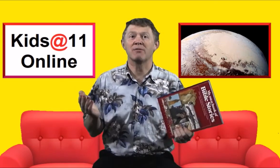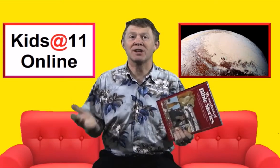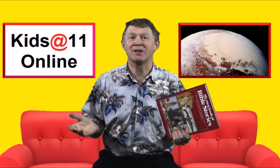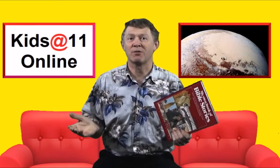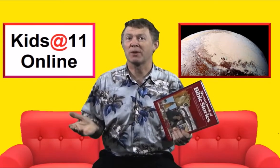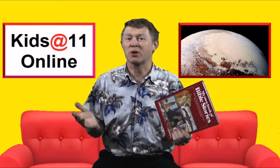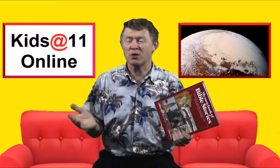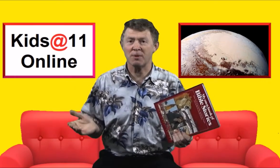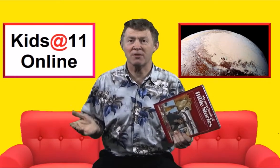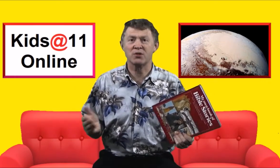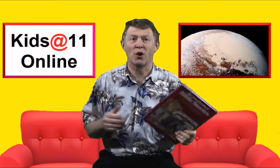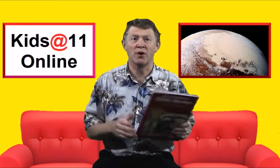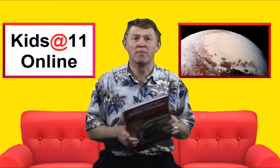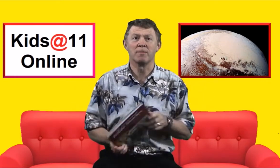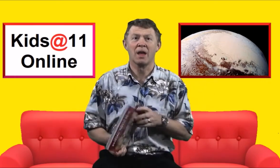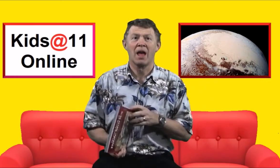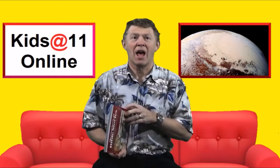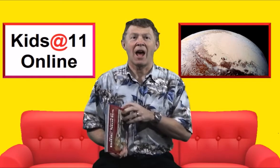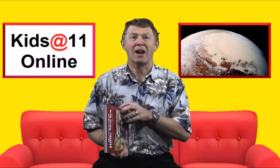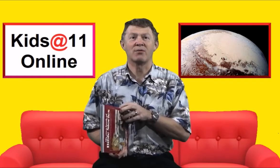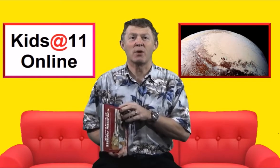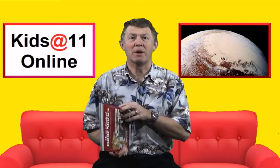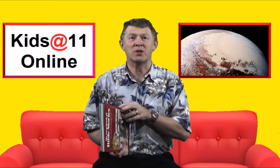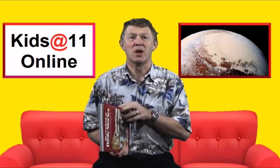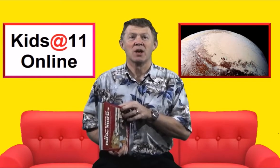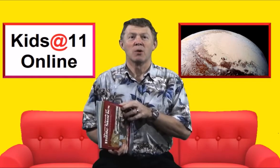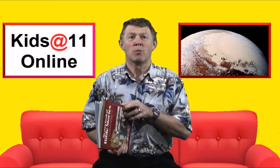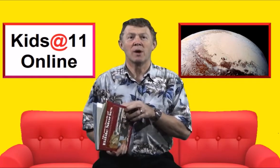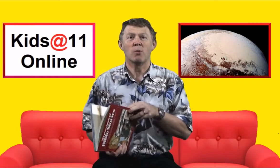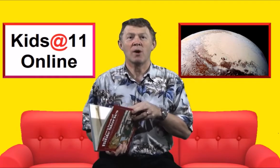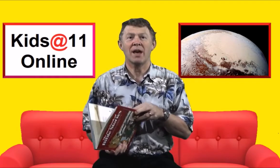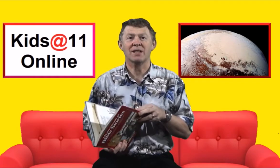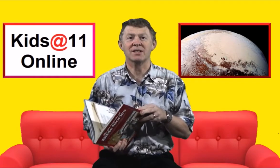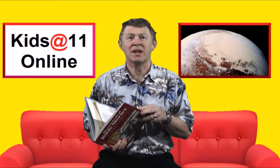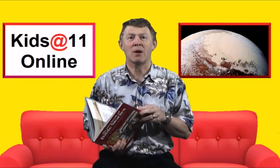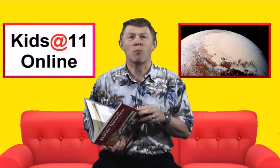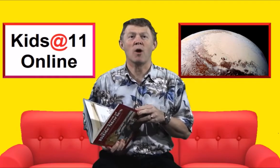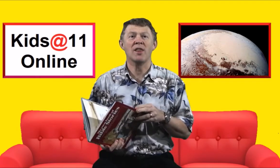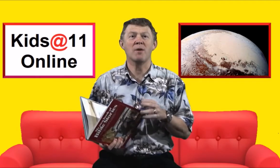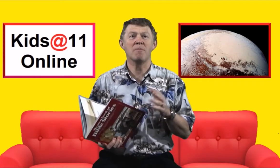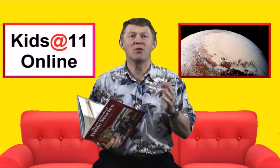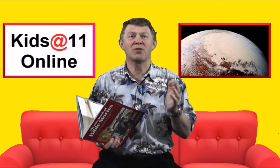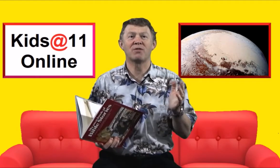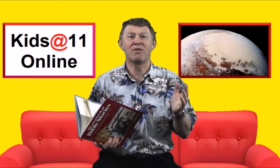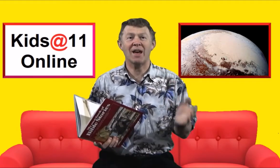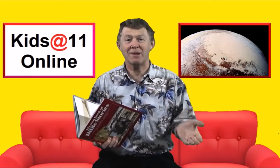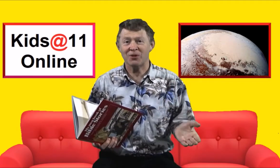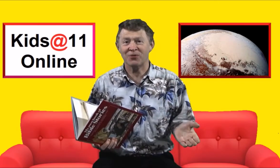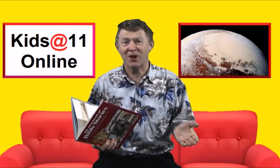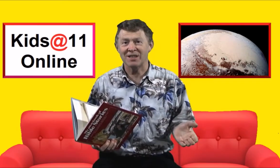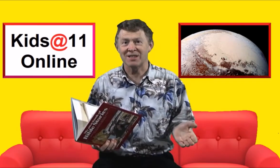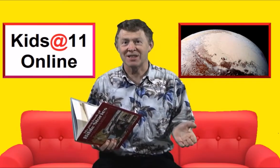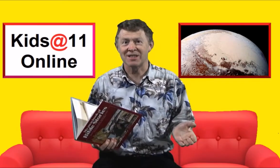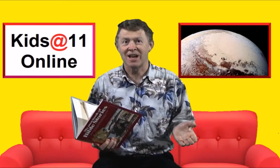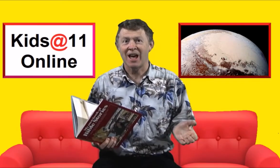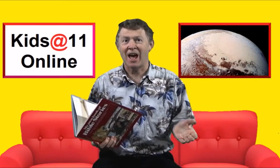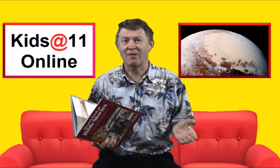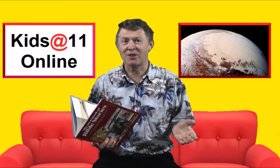reading from the Gospel of John, and from it we will hear today one of the most famous phrases ever